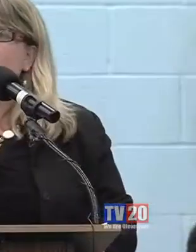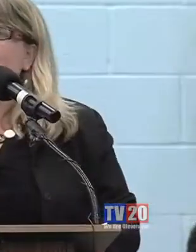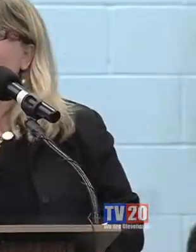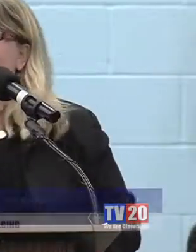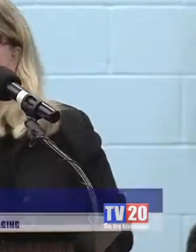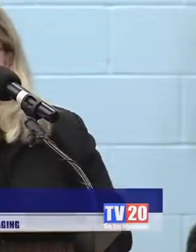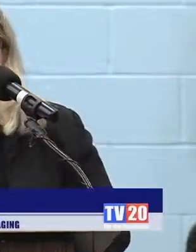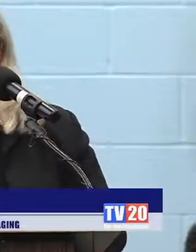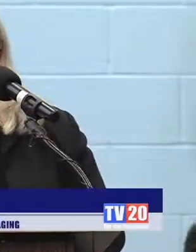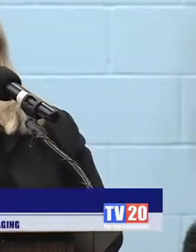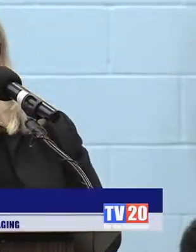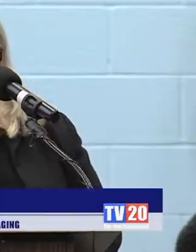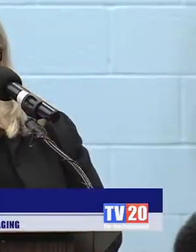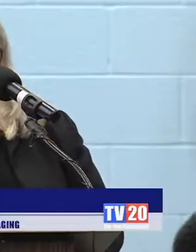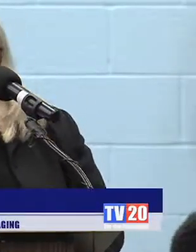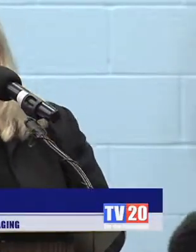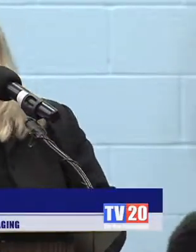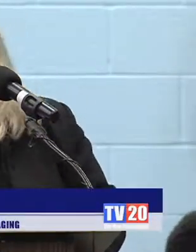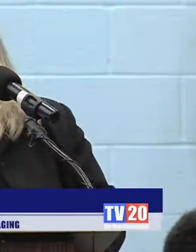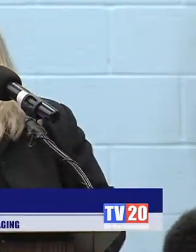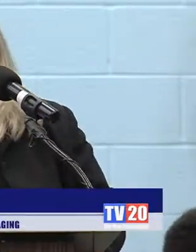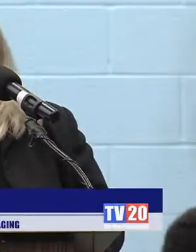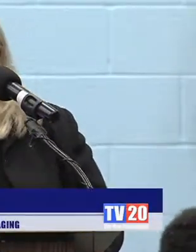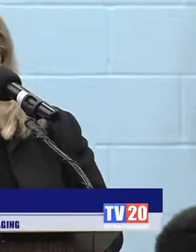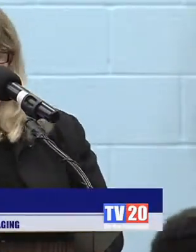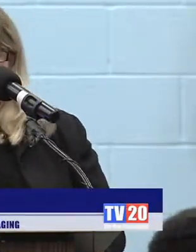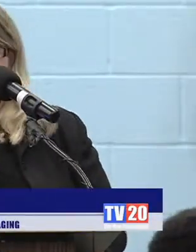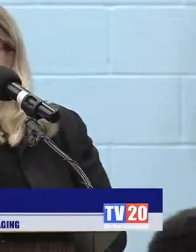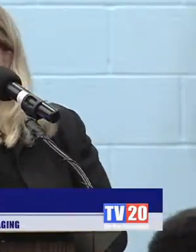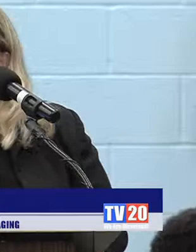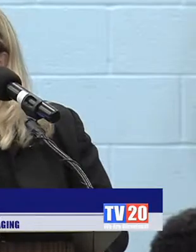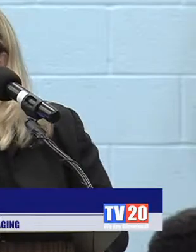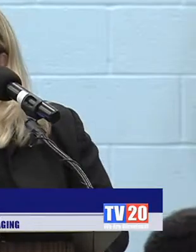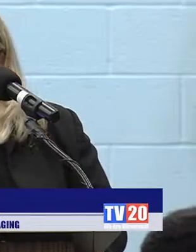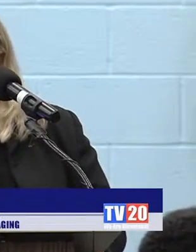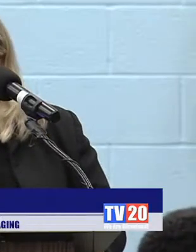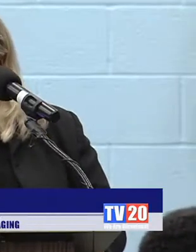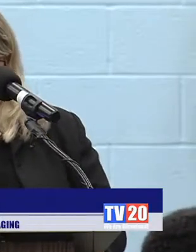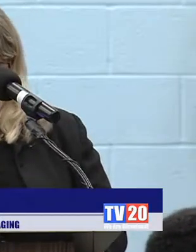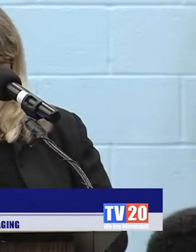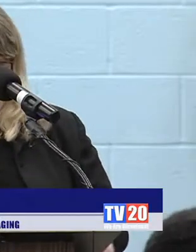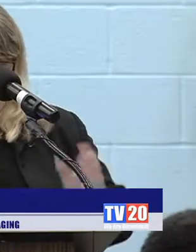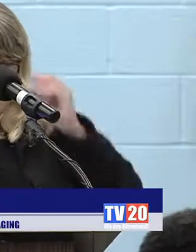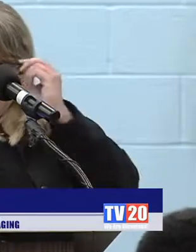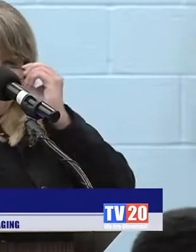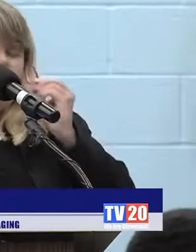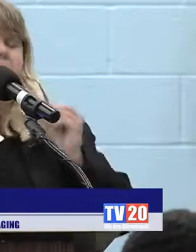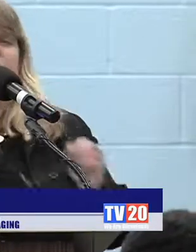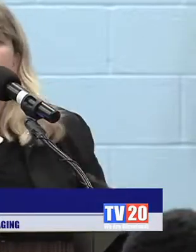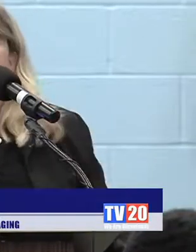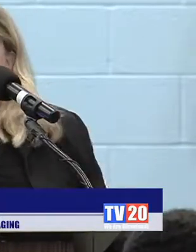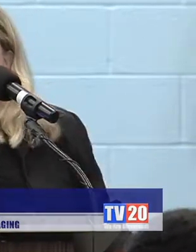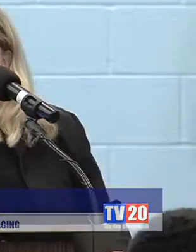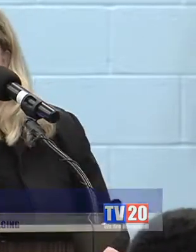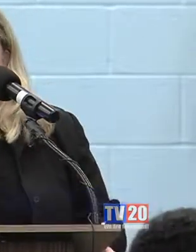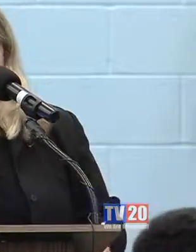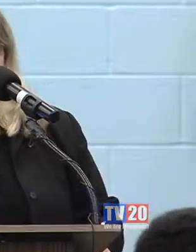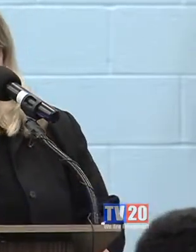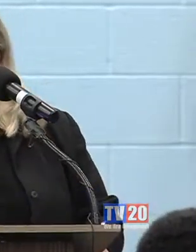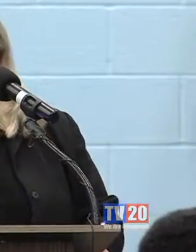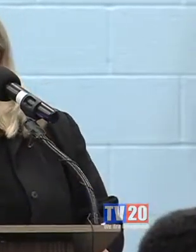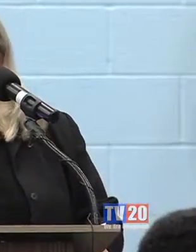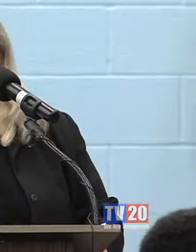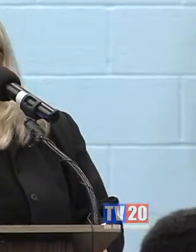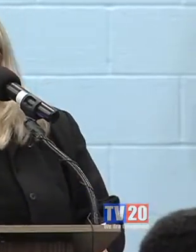Good morning. Good morning and welcome to the 15th annual City of Cleveland Disability Awareness Day